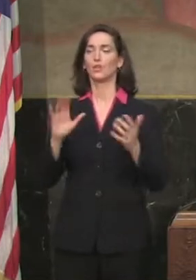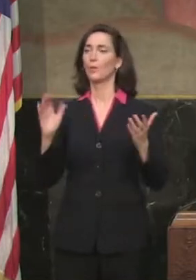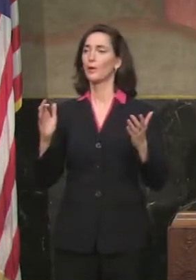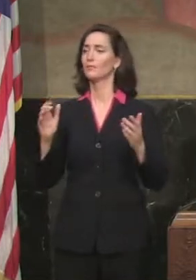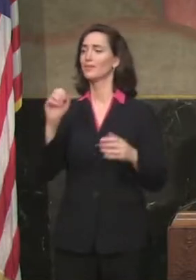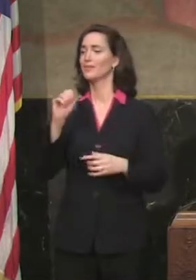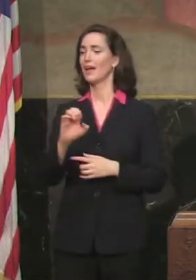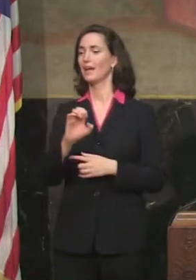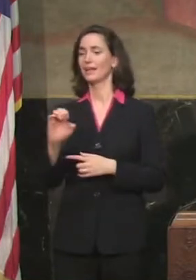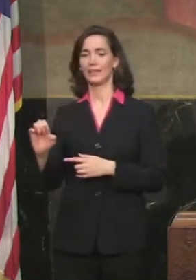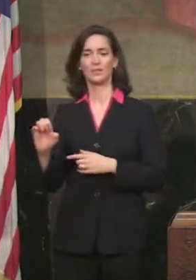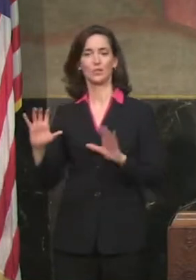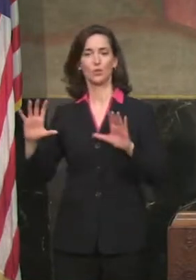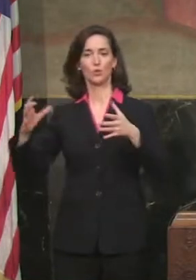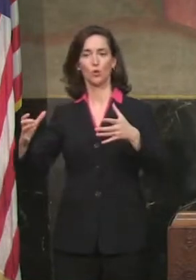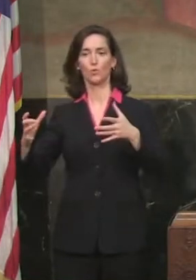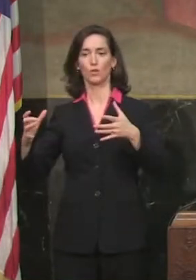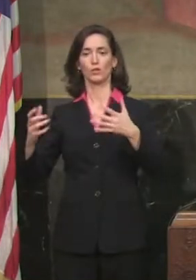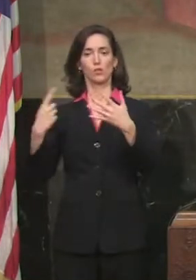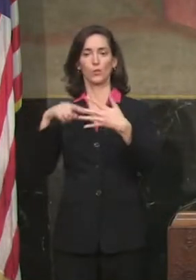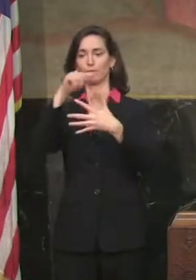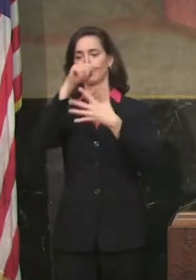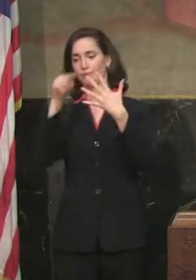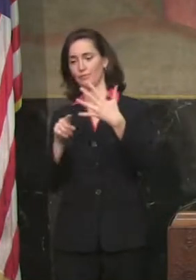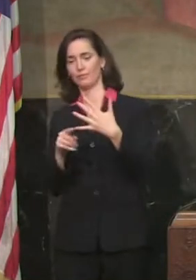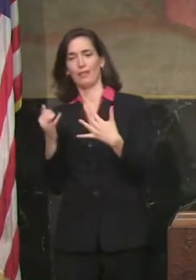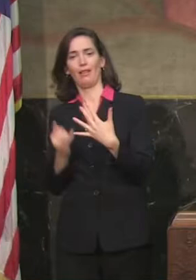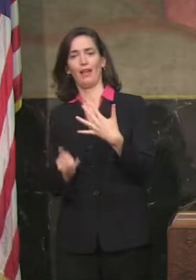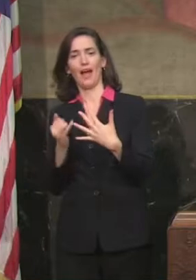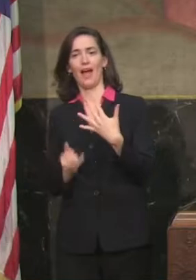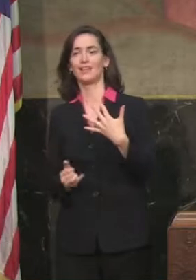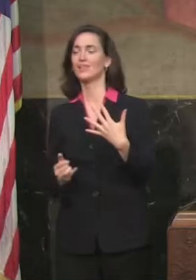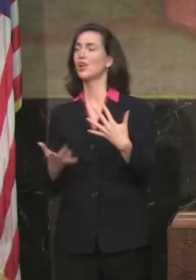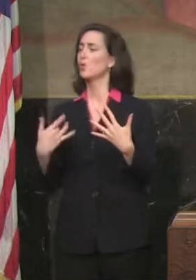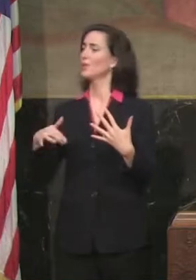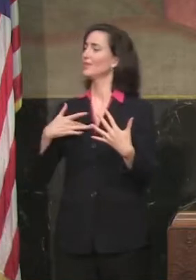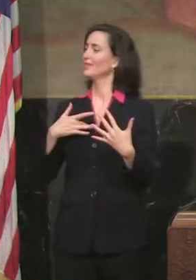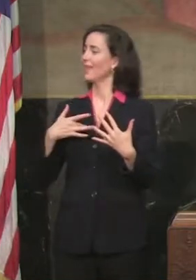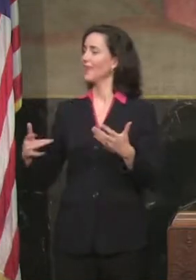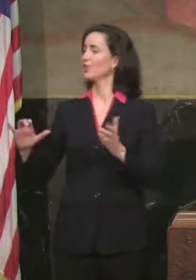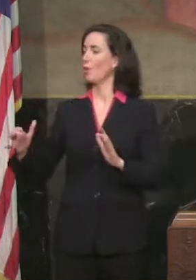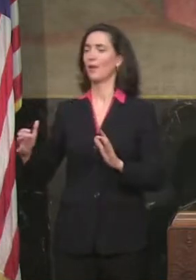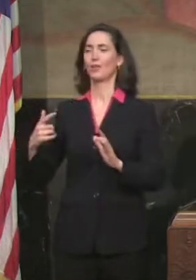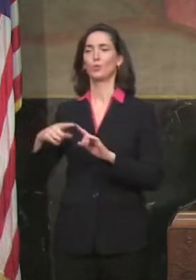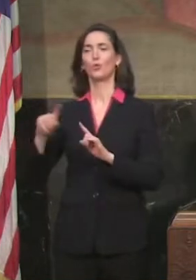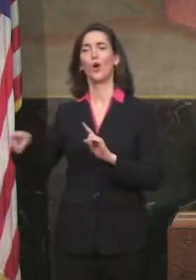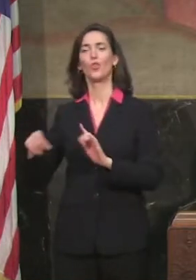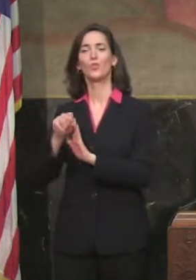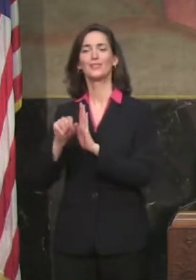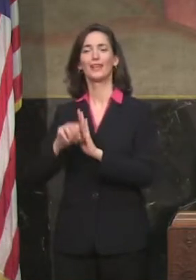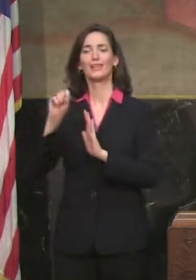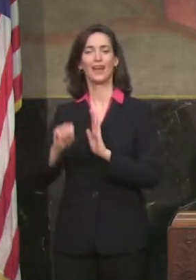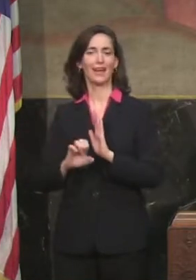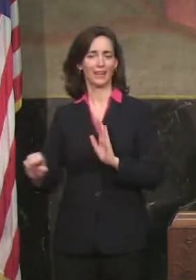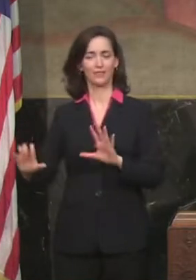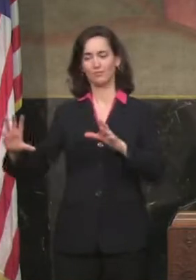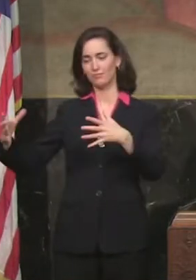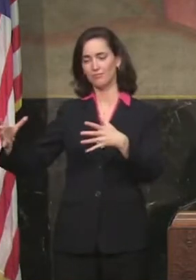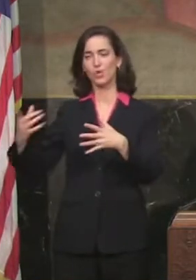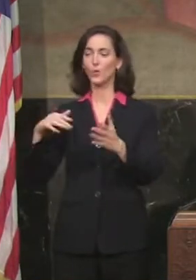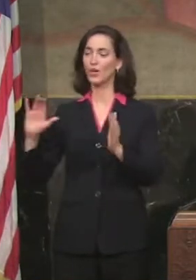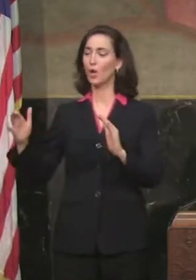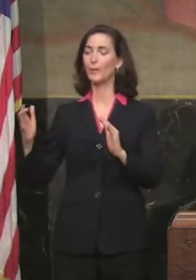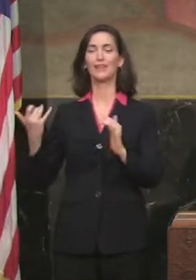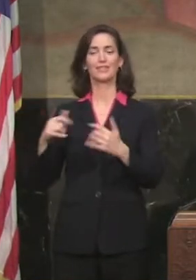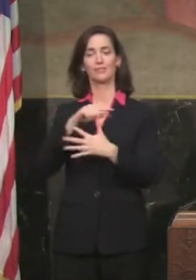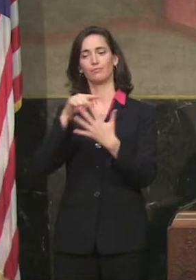the Southeastern Conference, and I'll use that because we always compare ourselves to the Southeastern Conference. We ought to do it